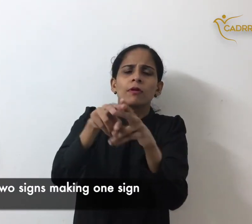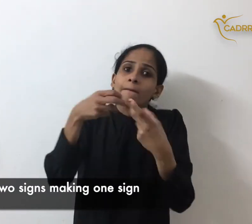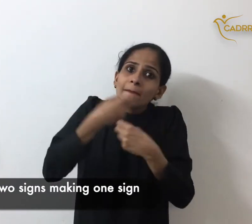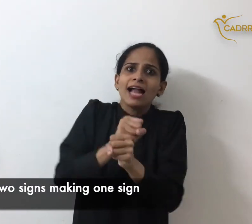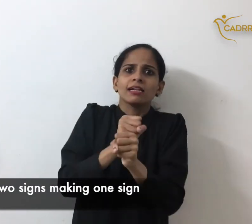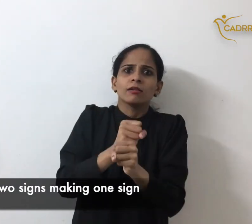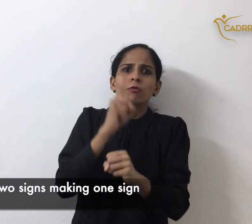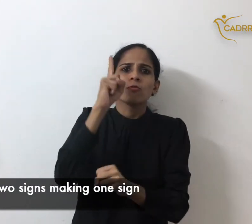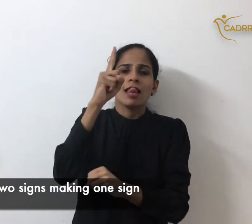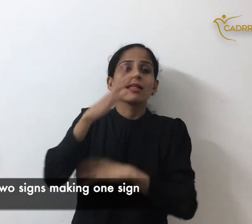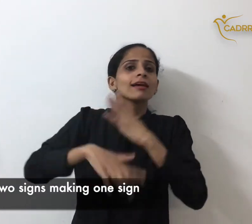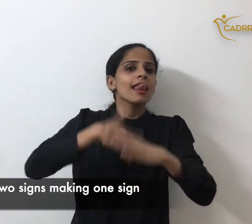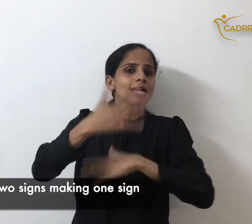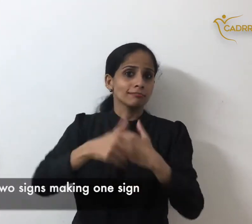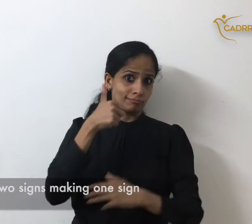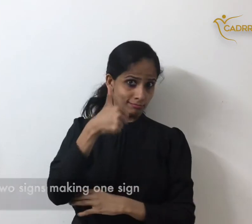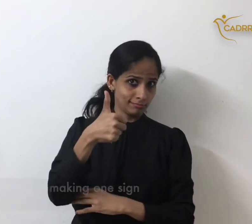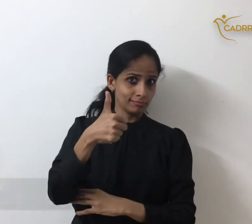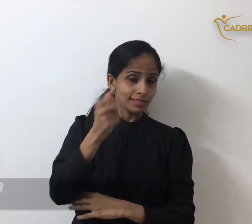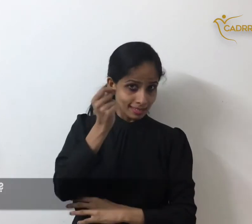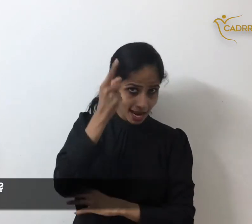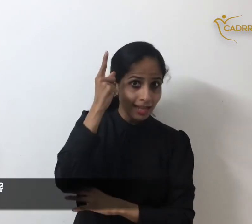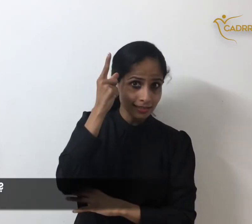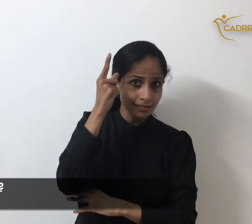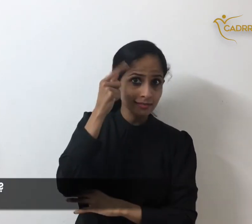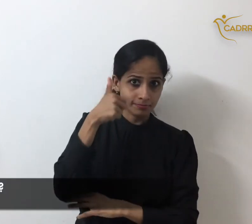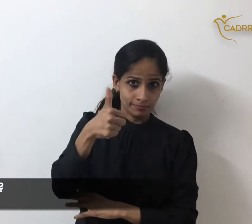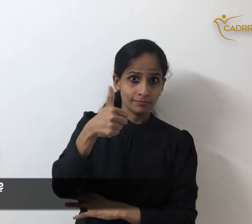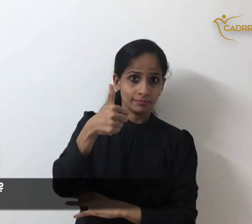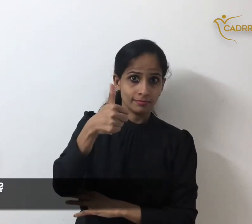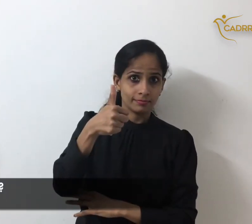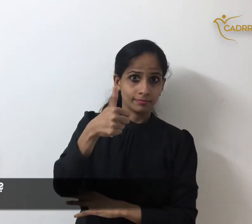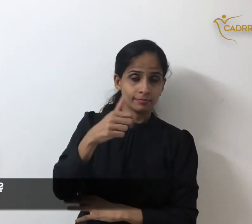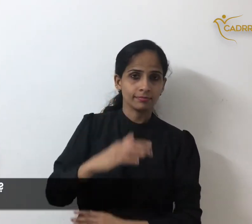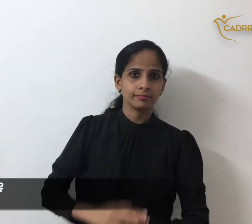making one sign. That's clear, isn't it?